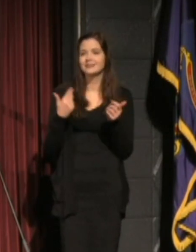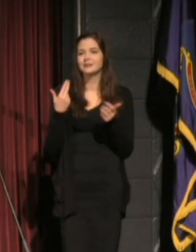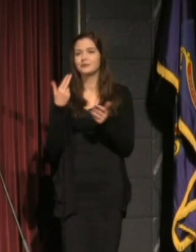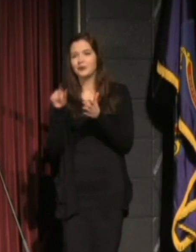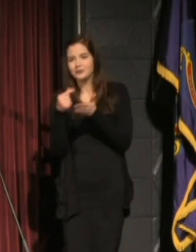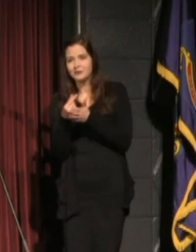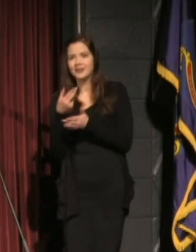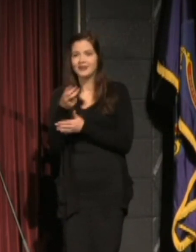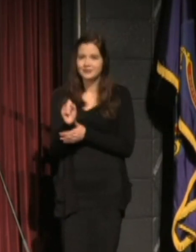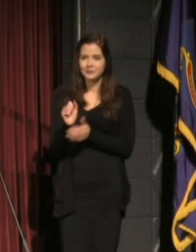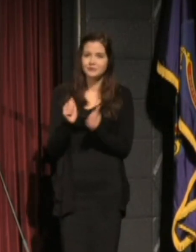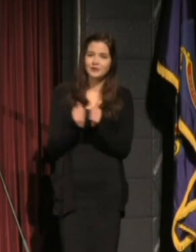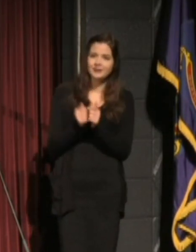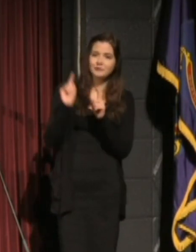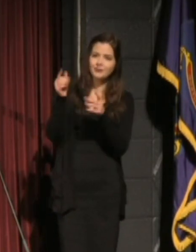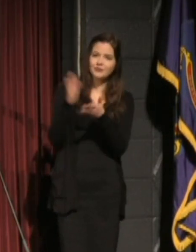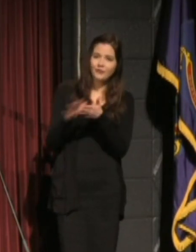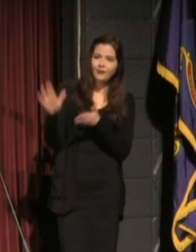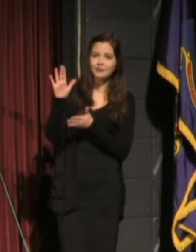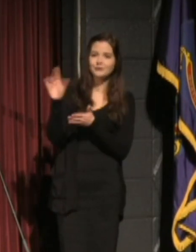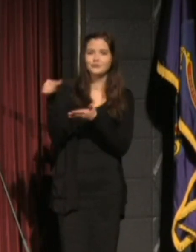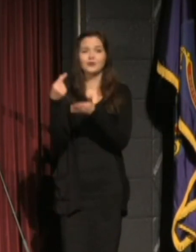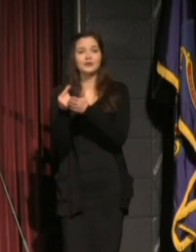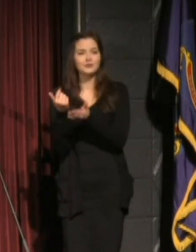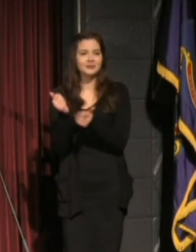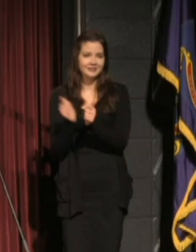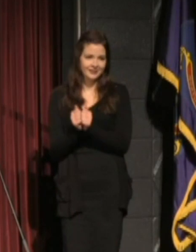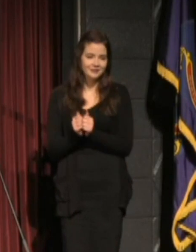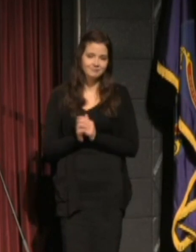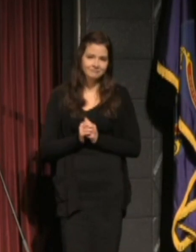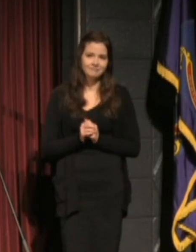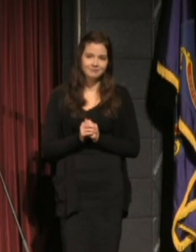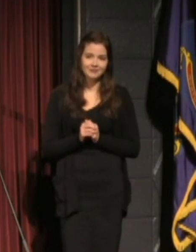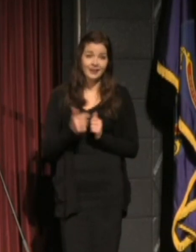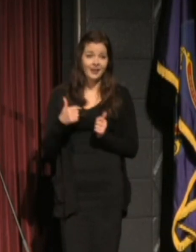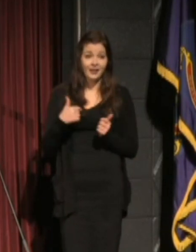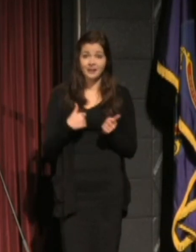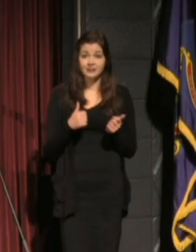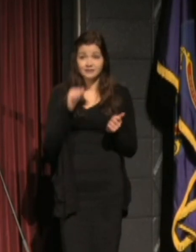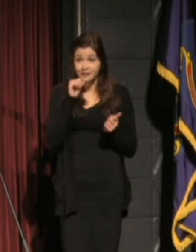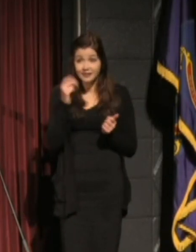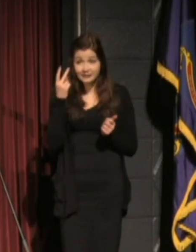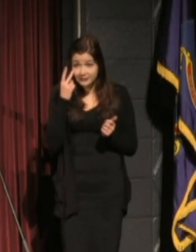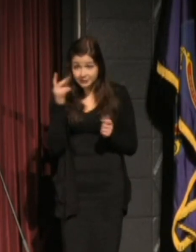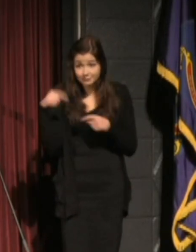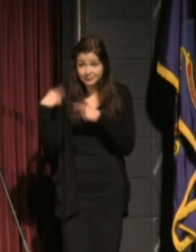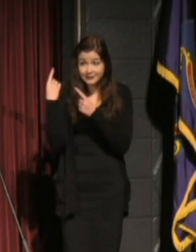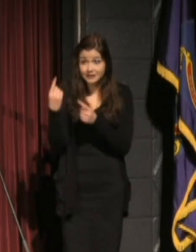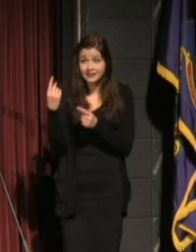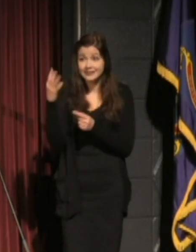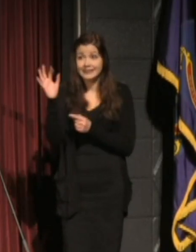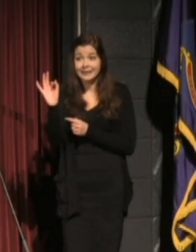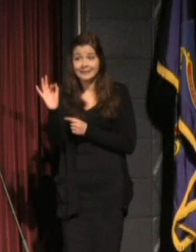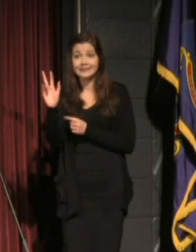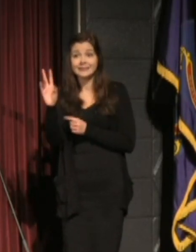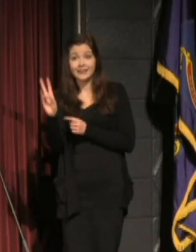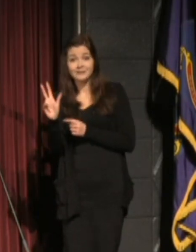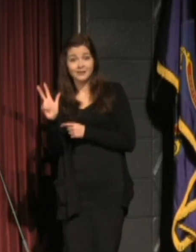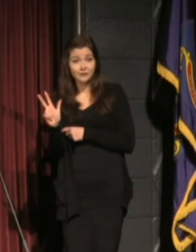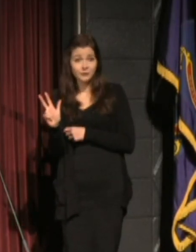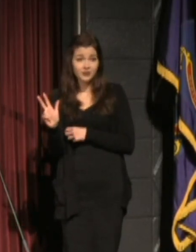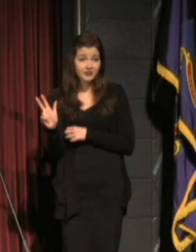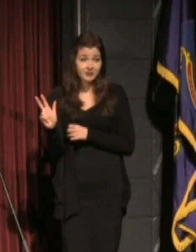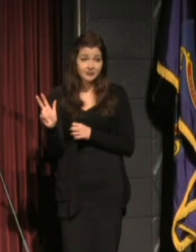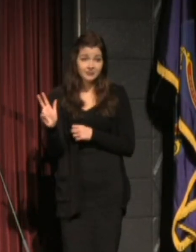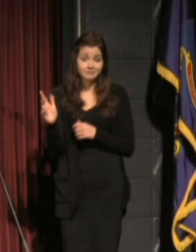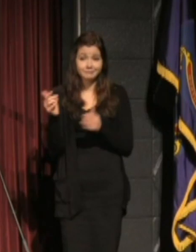went to college, and graduated together. I had not seen him since 1973.